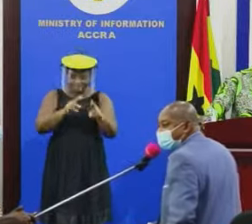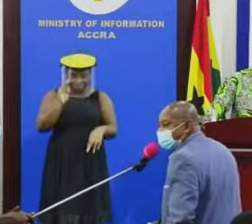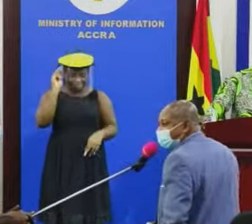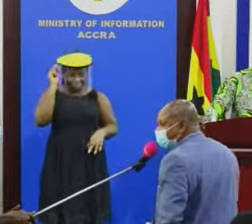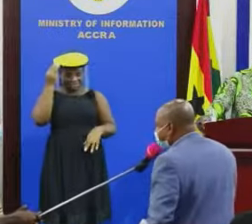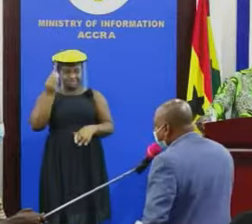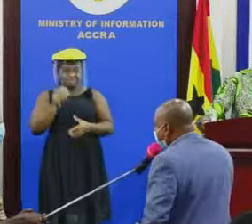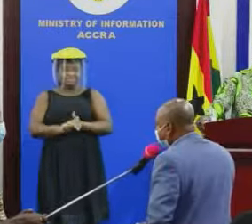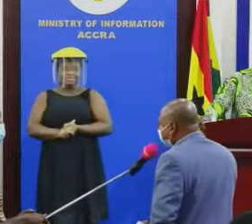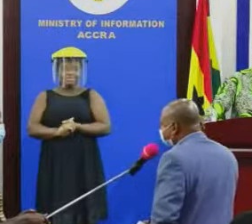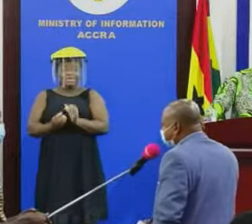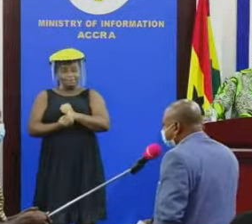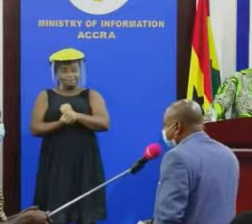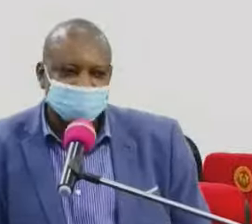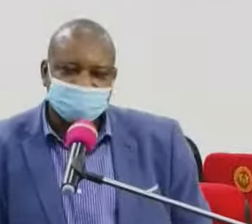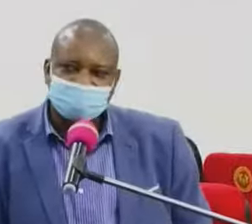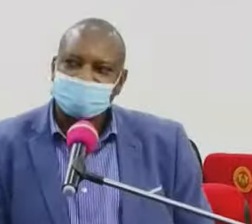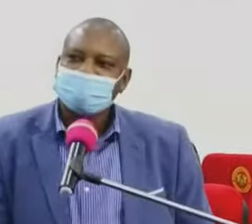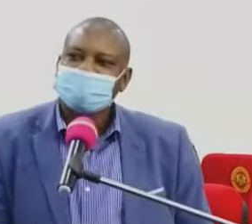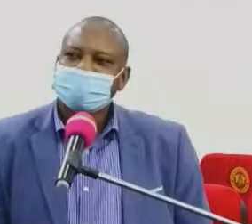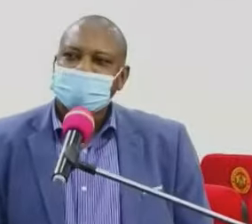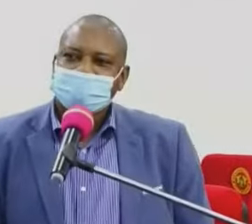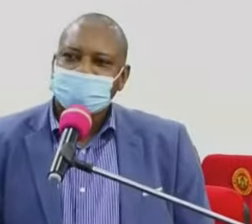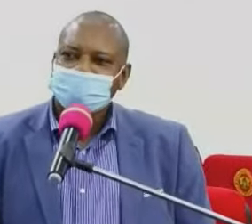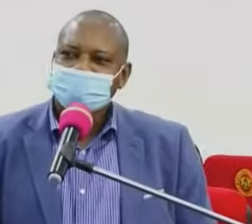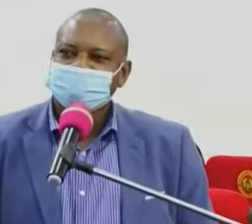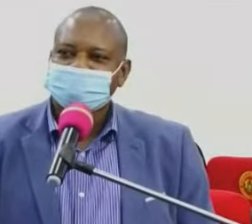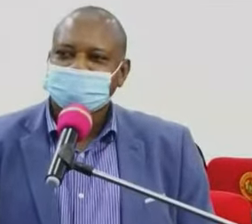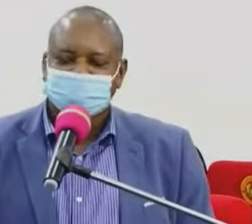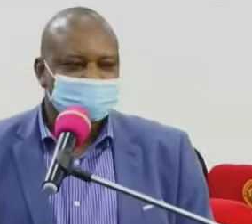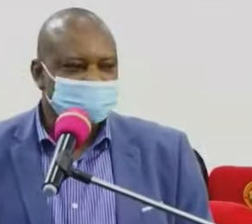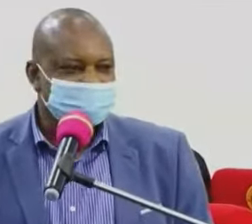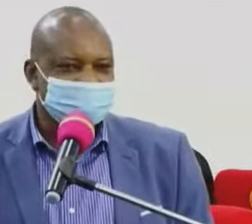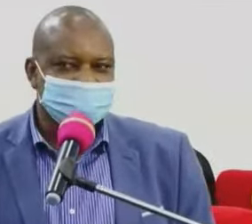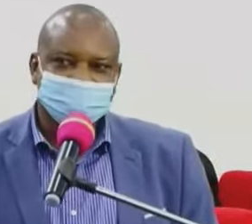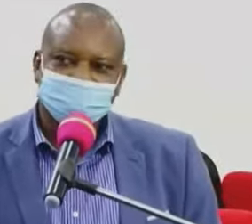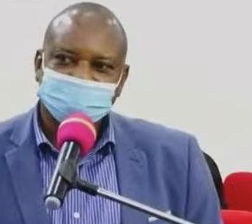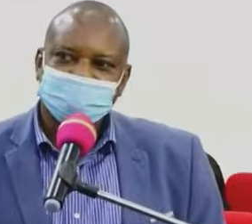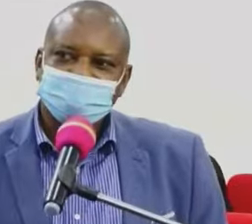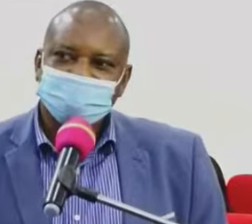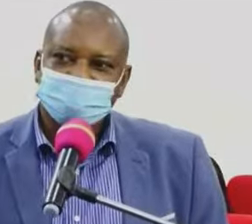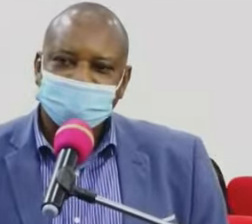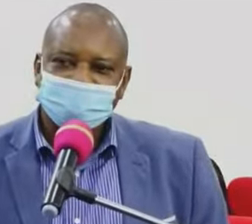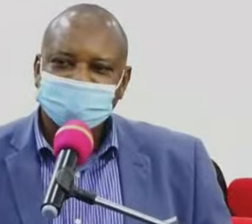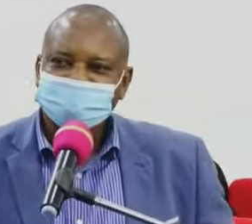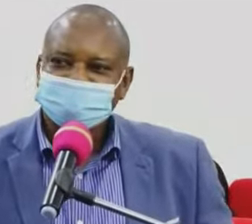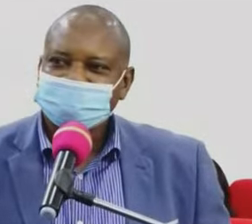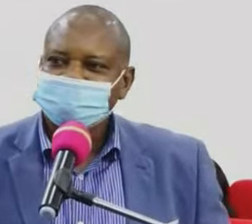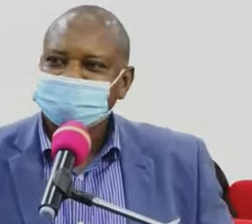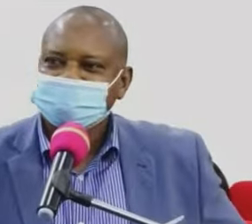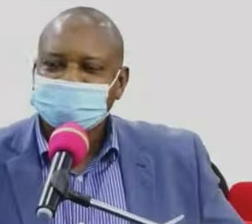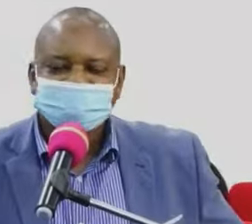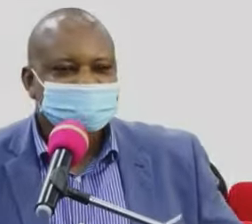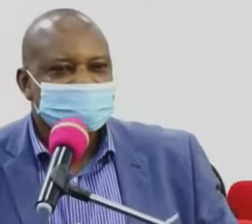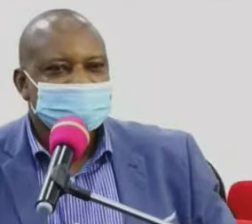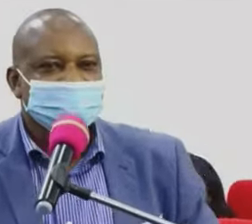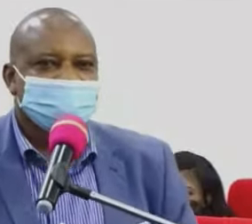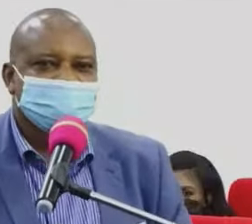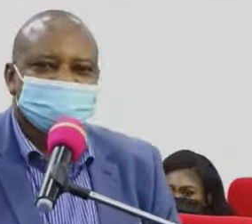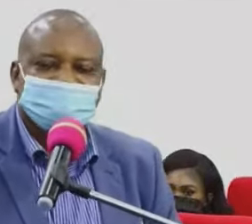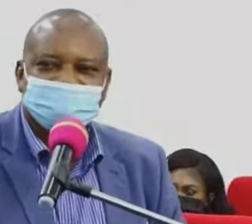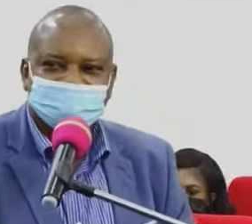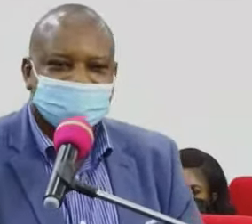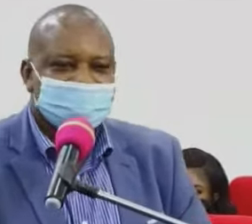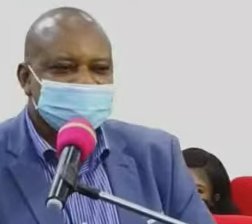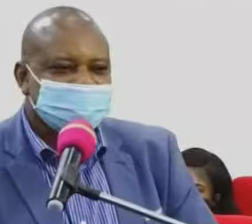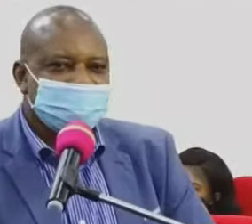and our friends from the media. With respect to the waivers, as the Director General